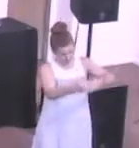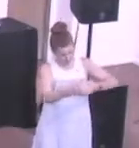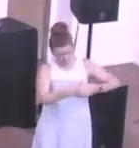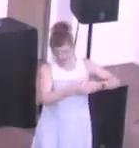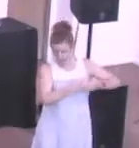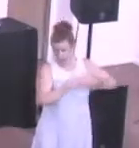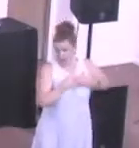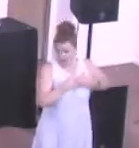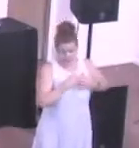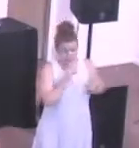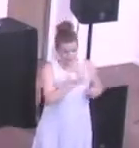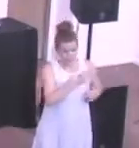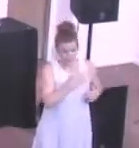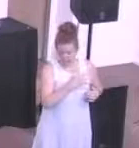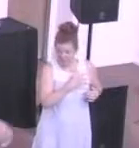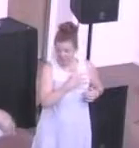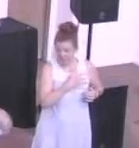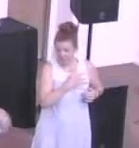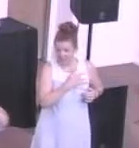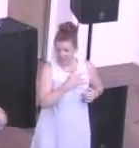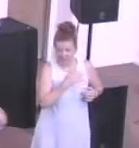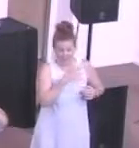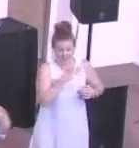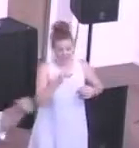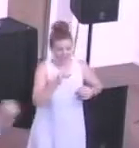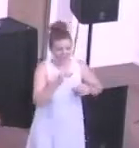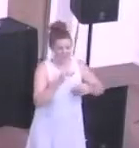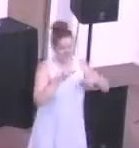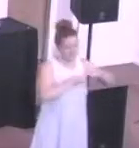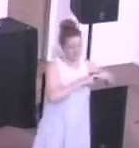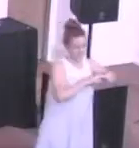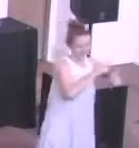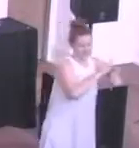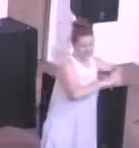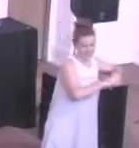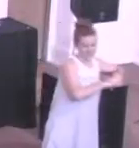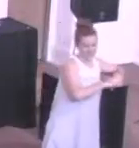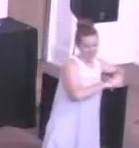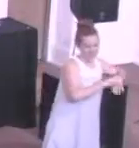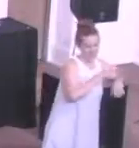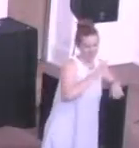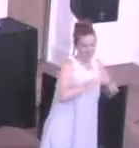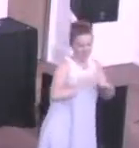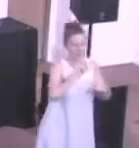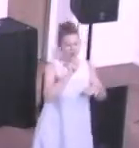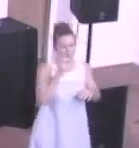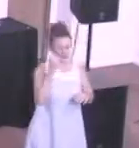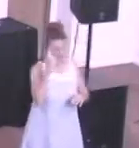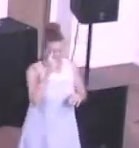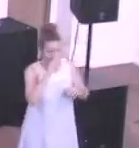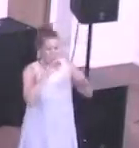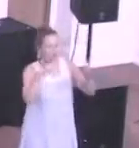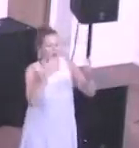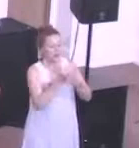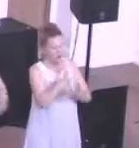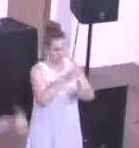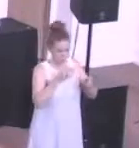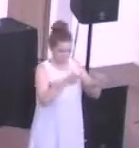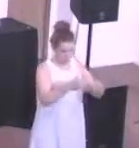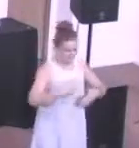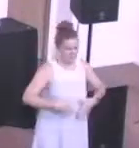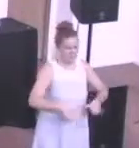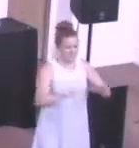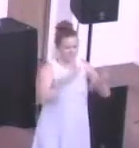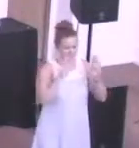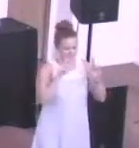all of your heart. And lean not on your own understanding. In all your ways, submit to